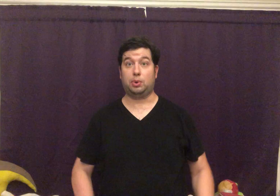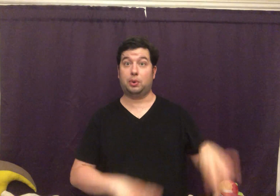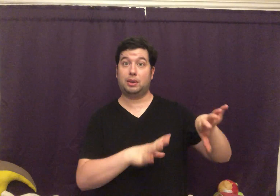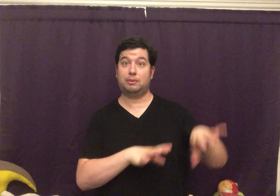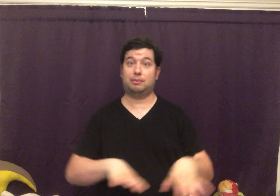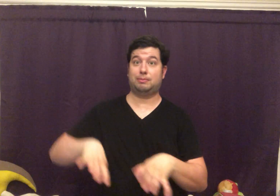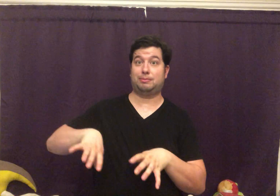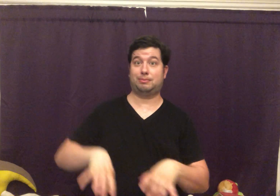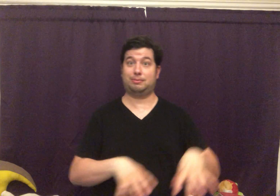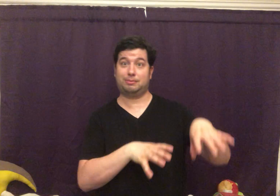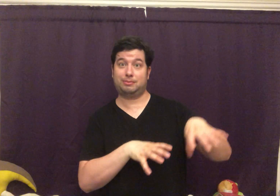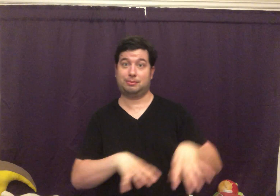Do